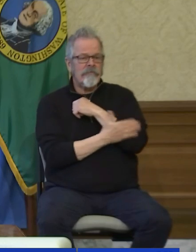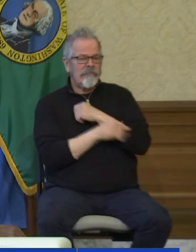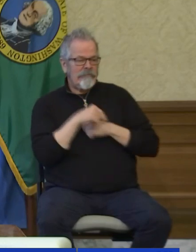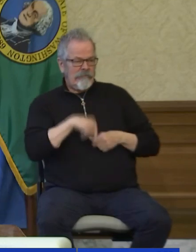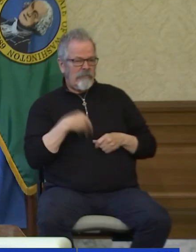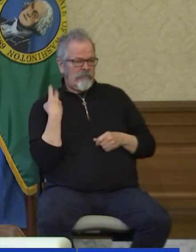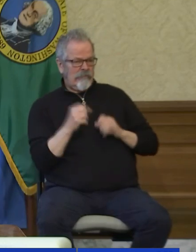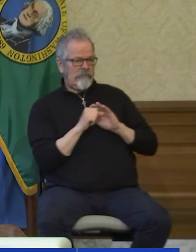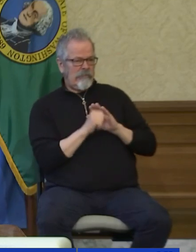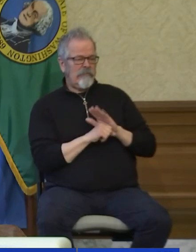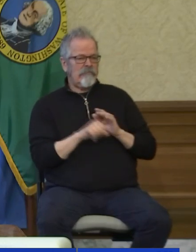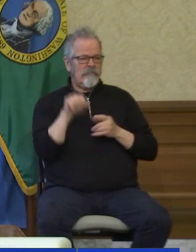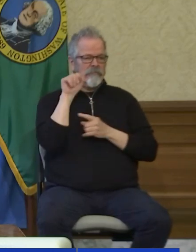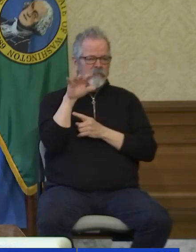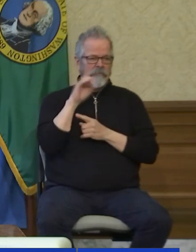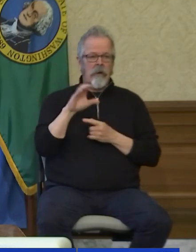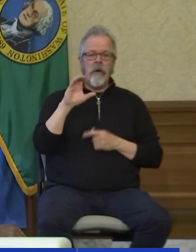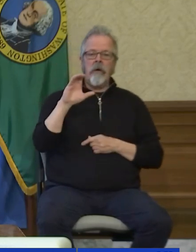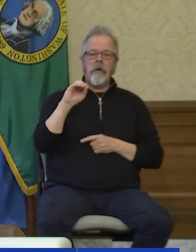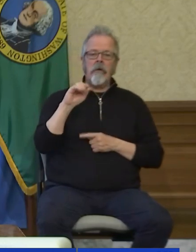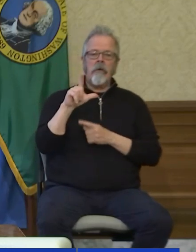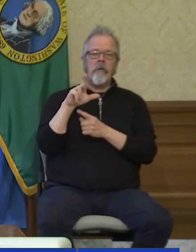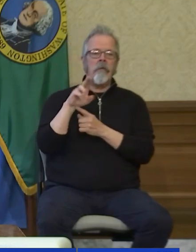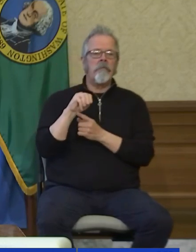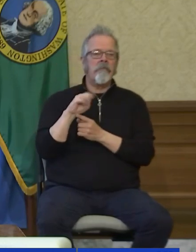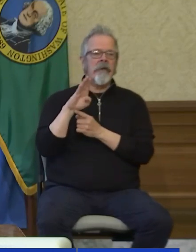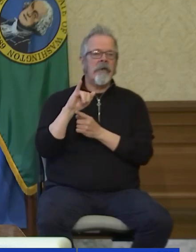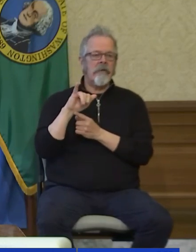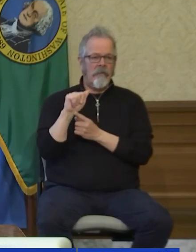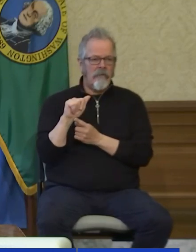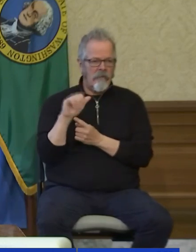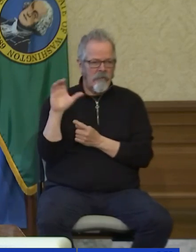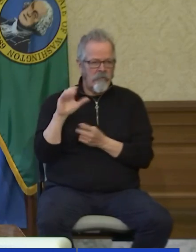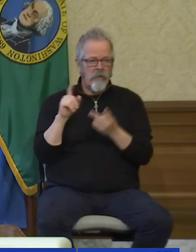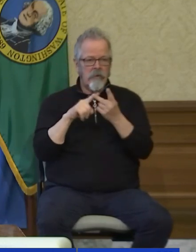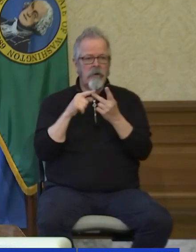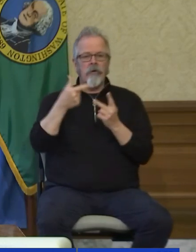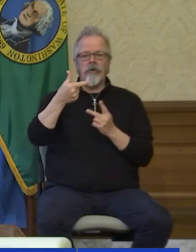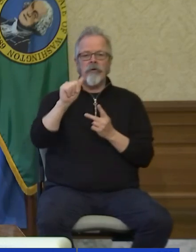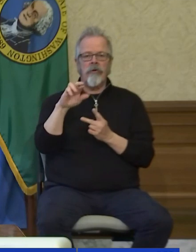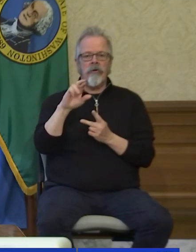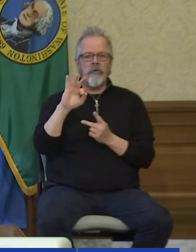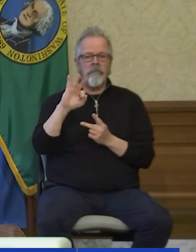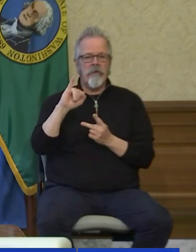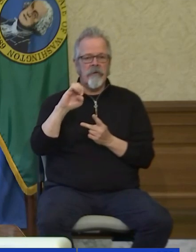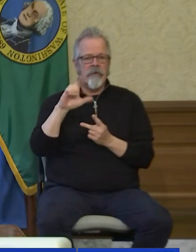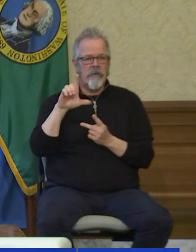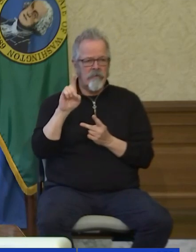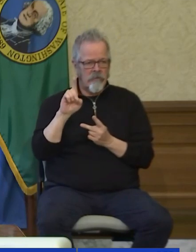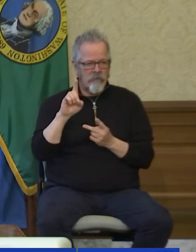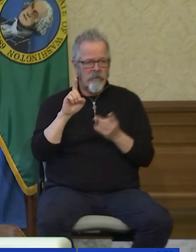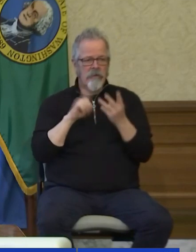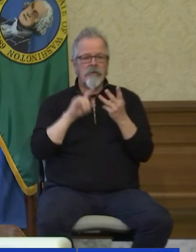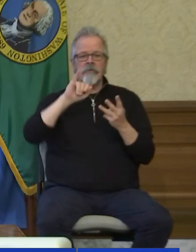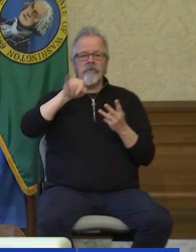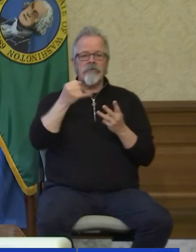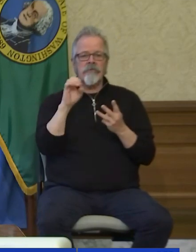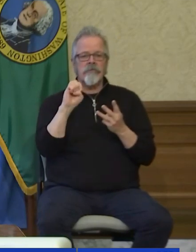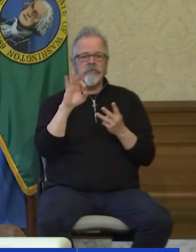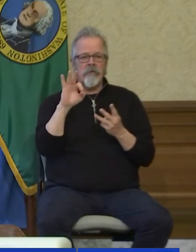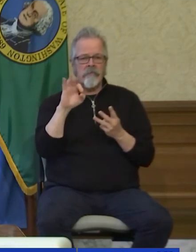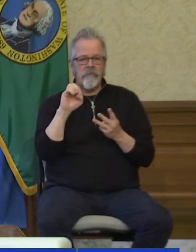given certain conditions: Columbia, Garfield, Jefferson, Lincoln, Ponderay, Skamania,